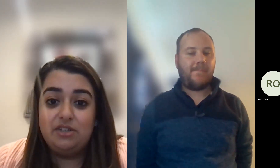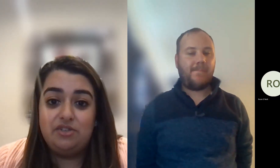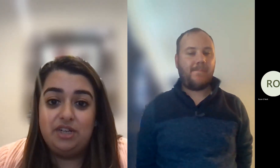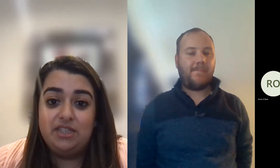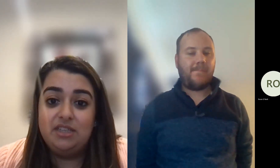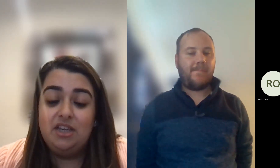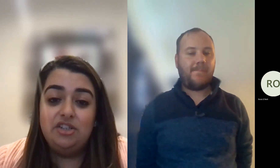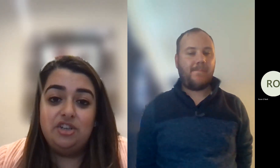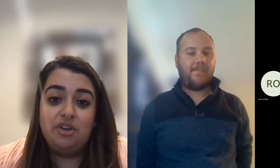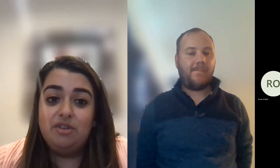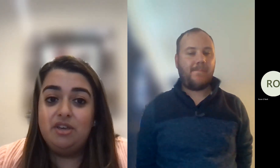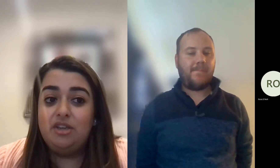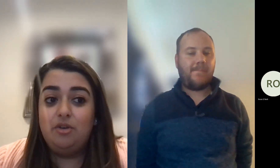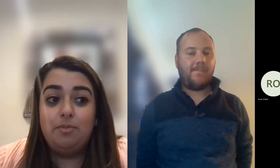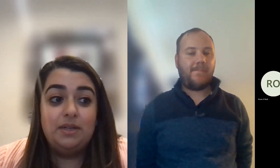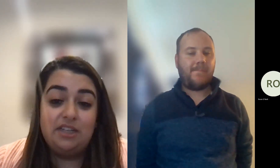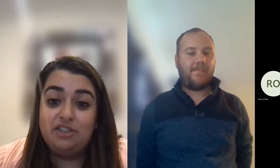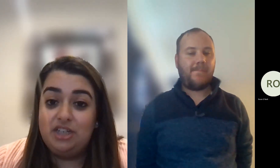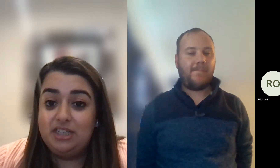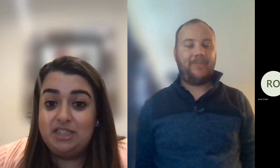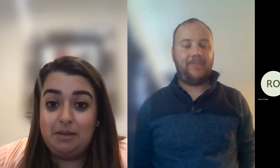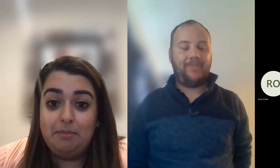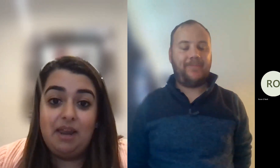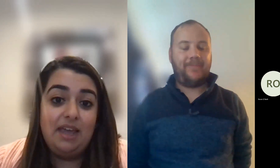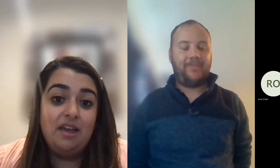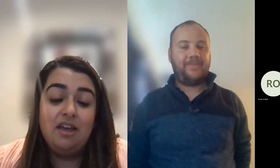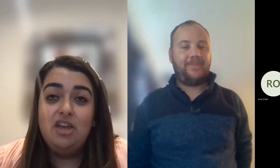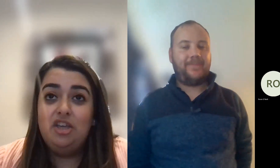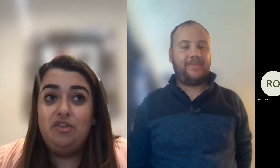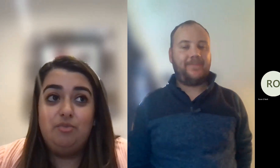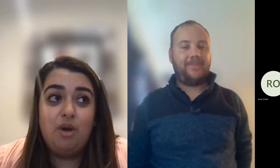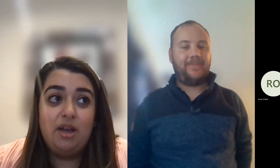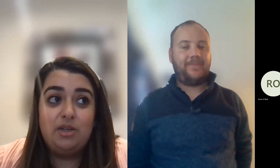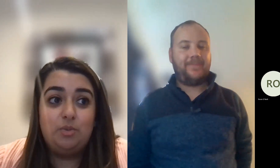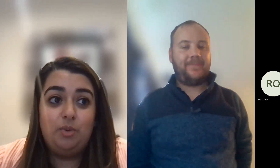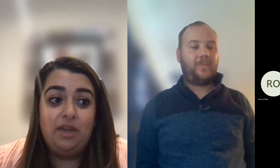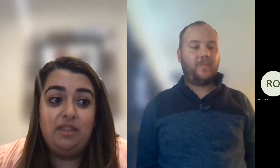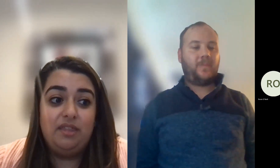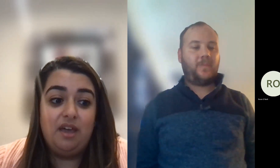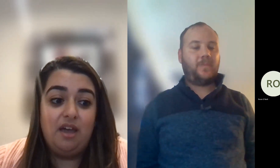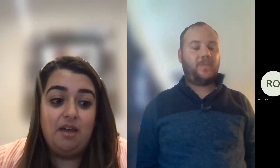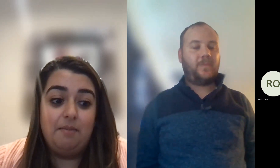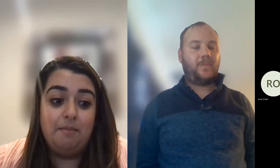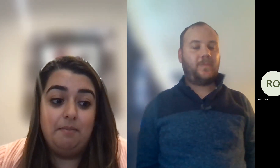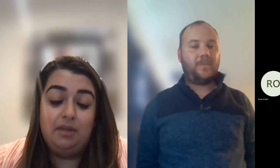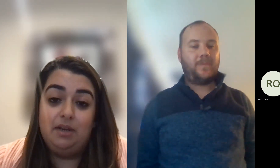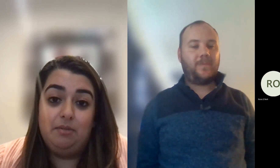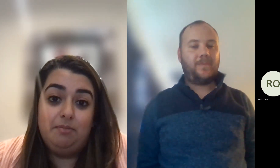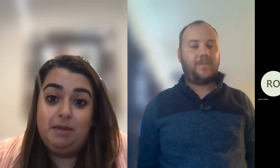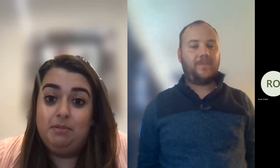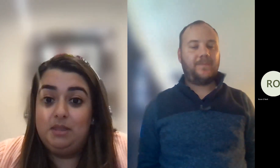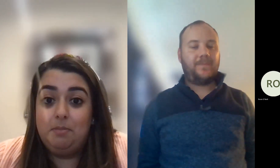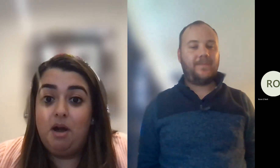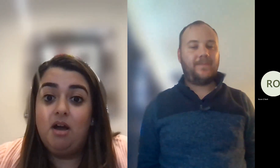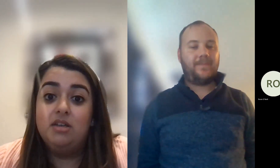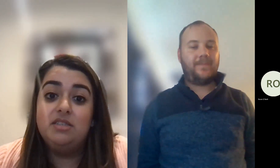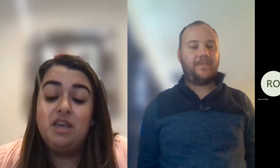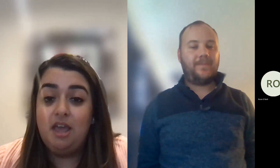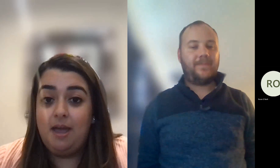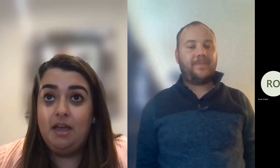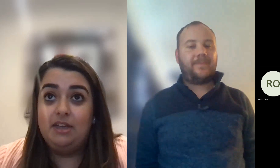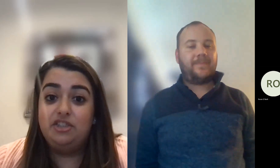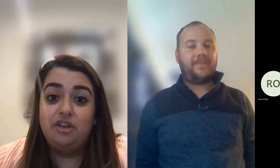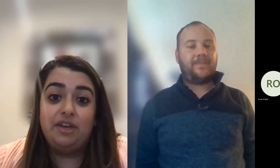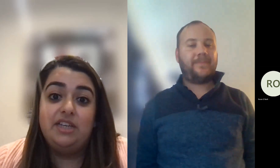other industries. Show that you're potentially a team player, you've worked with people in the